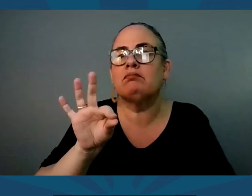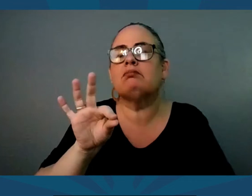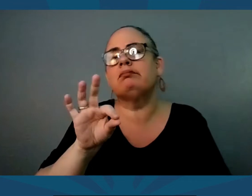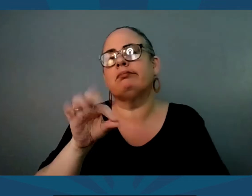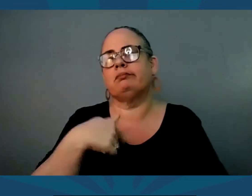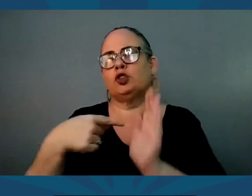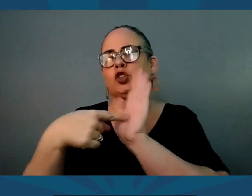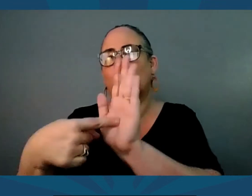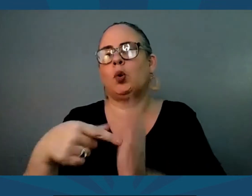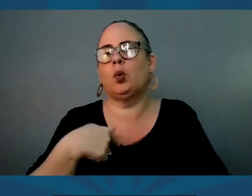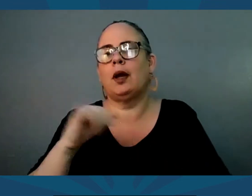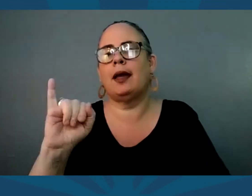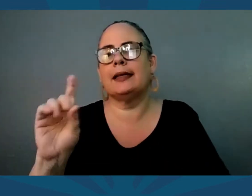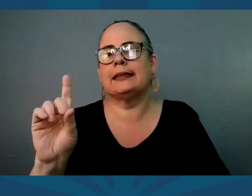choice.